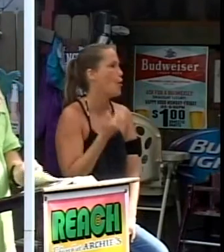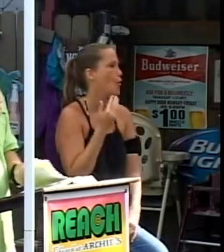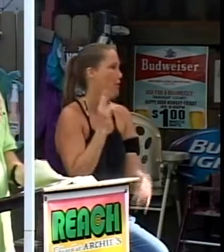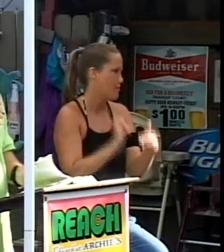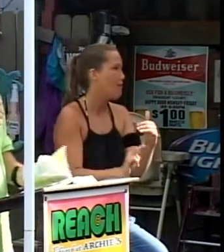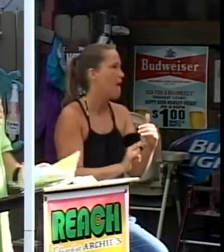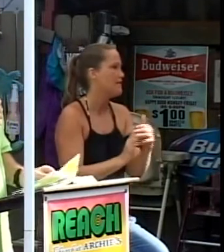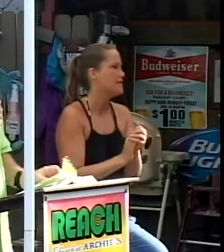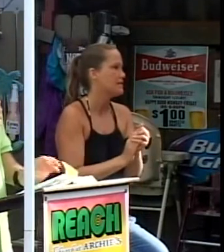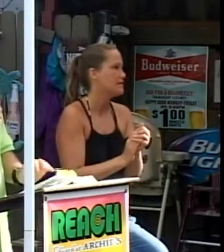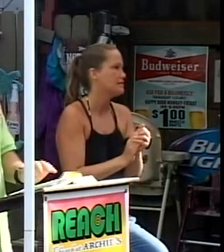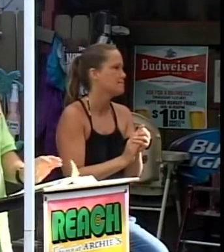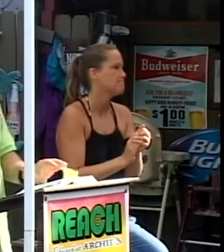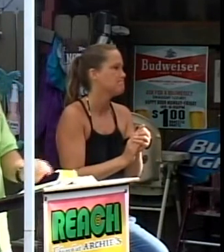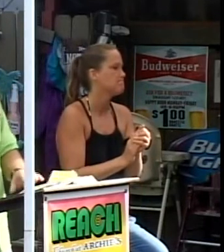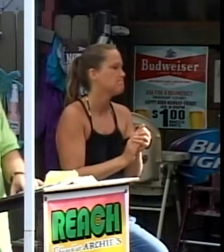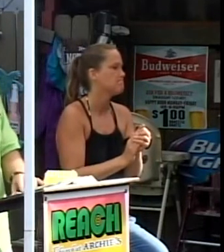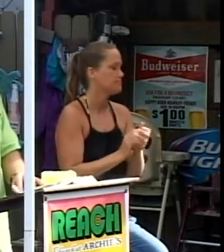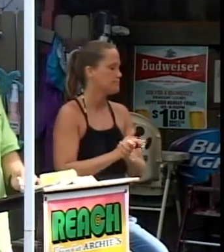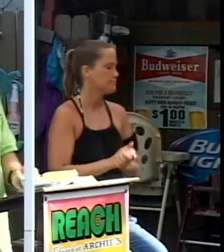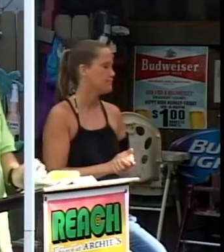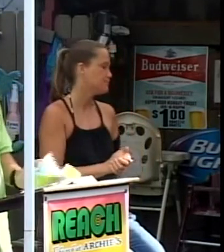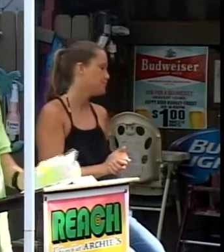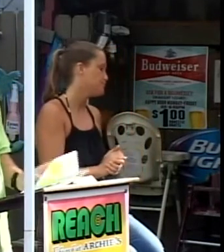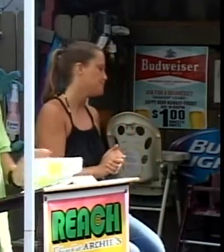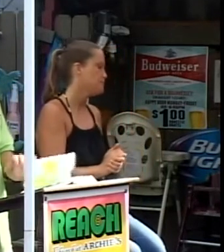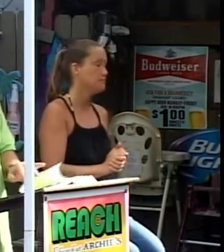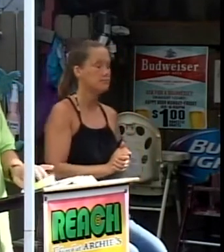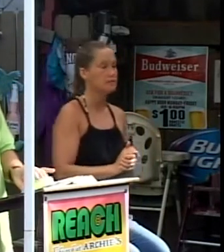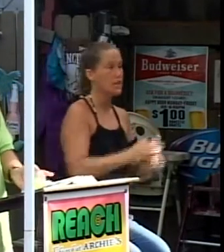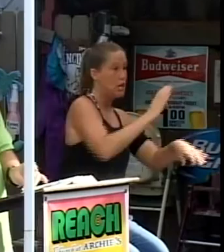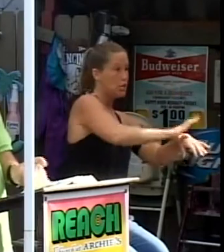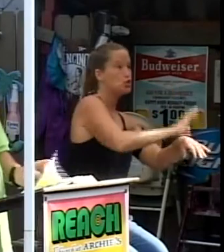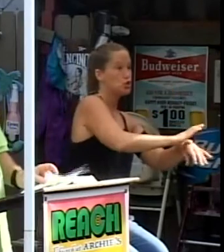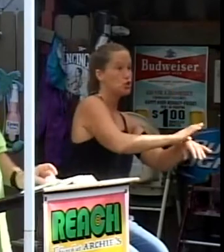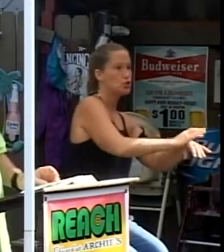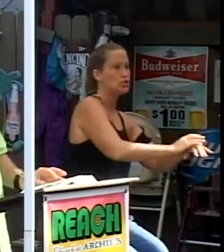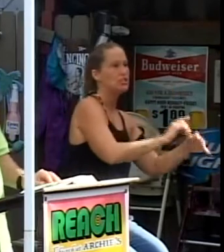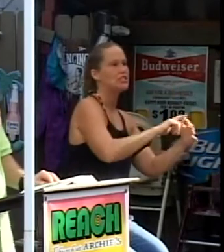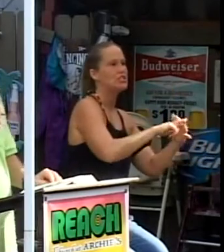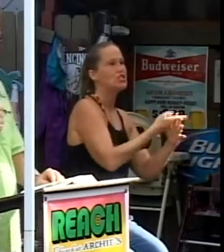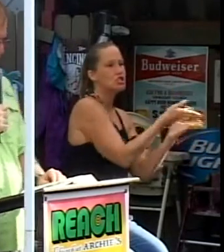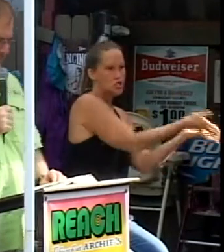started. It isn't out to the Gentiles yet. That's about to come.